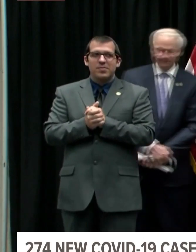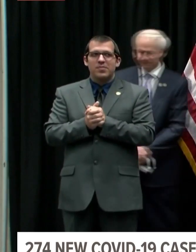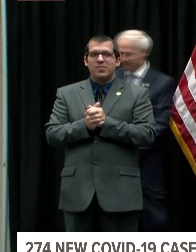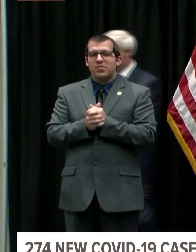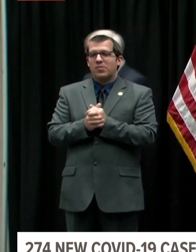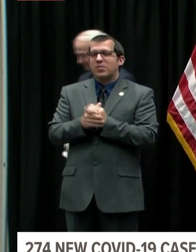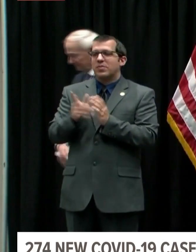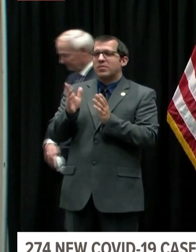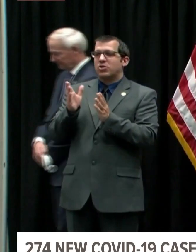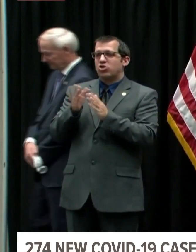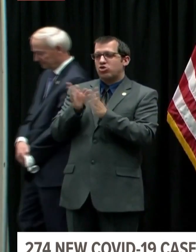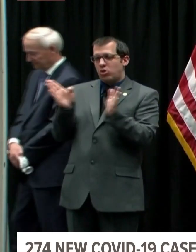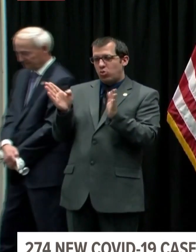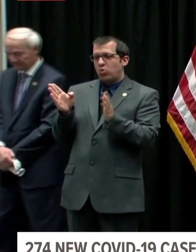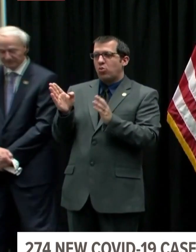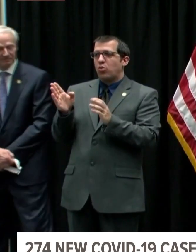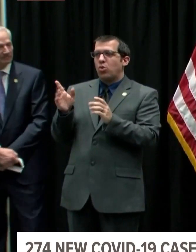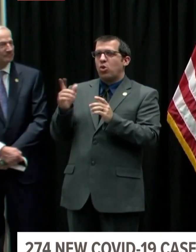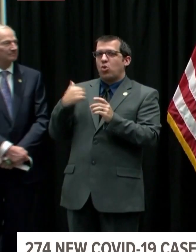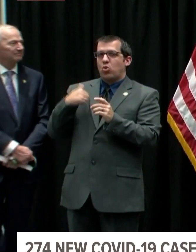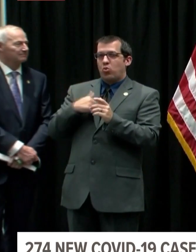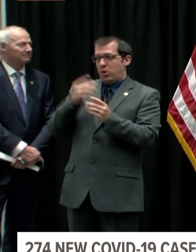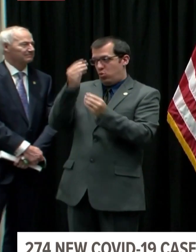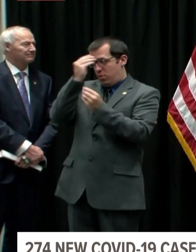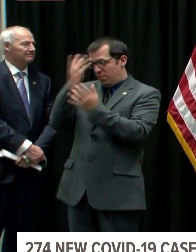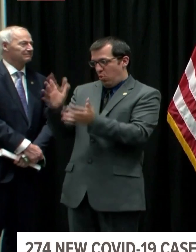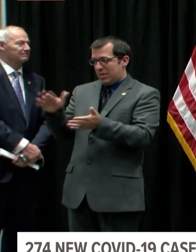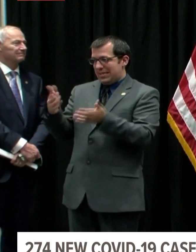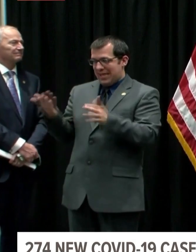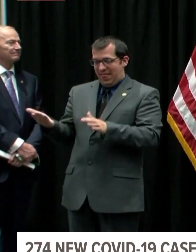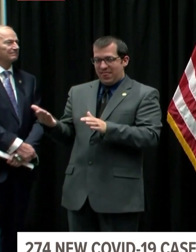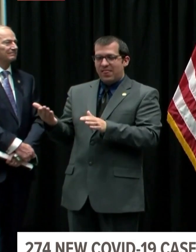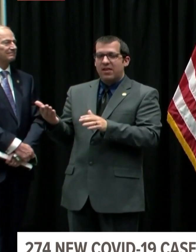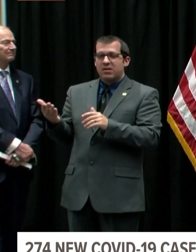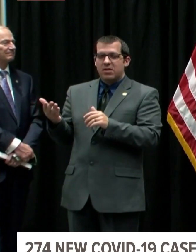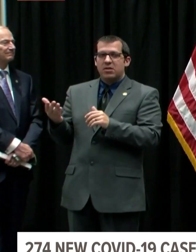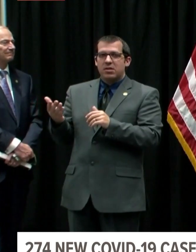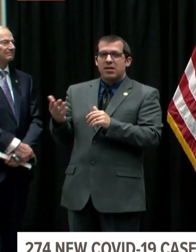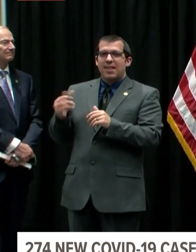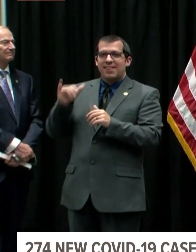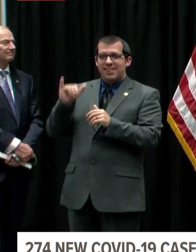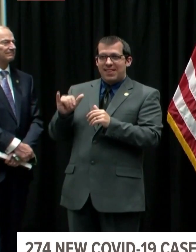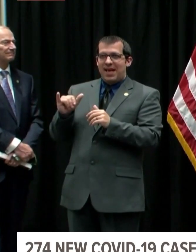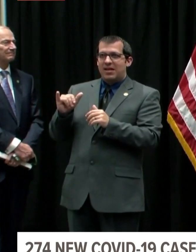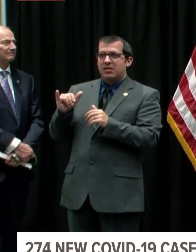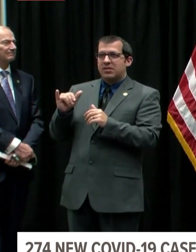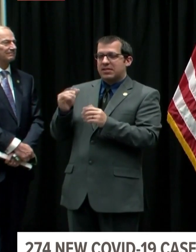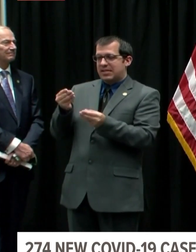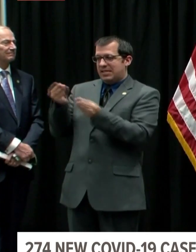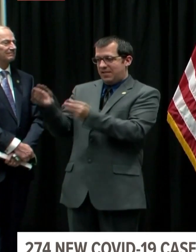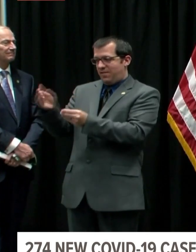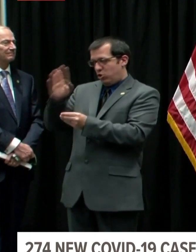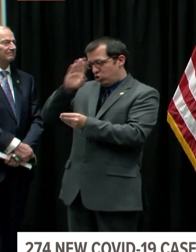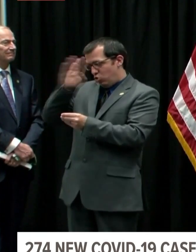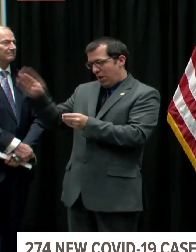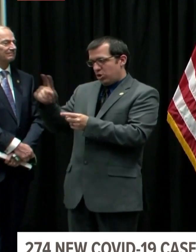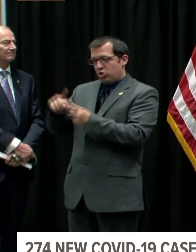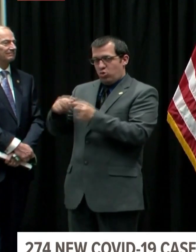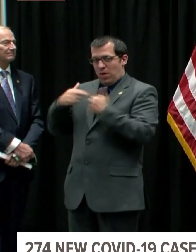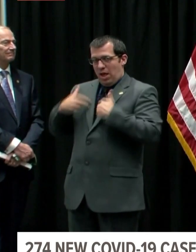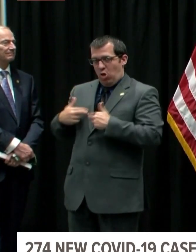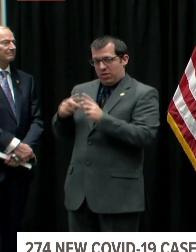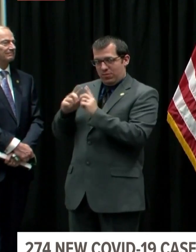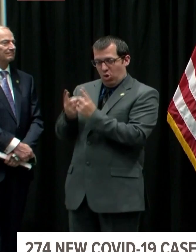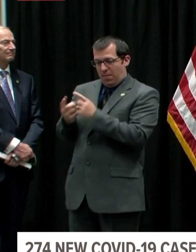So in general, when we report deaths like we do here, those are reports given directly to the health department.